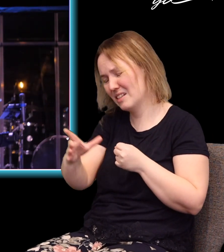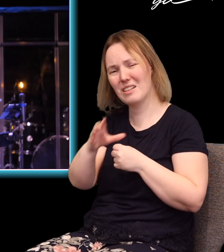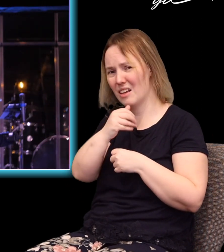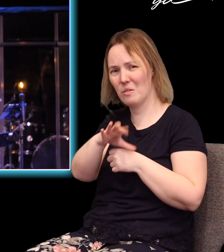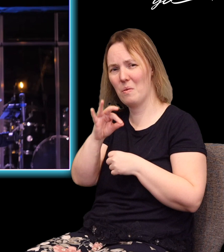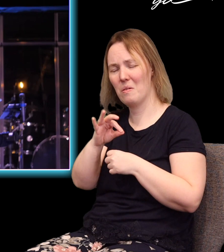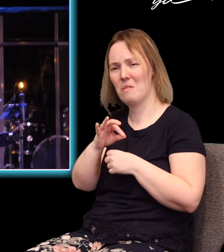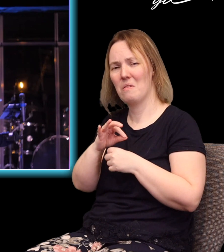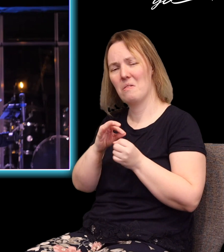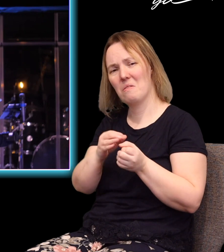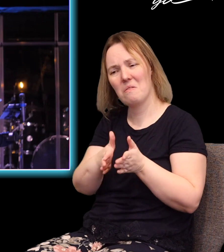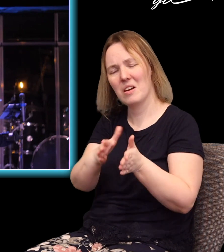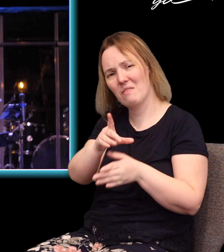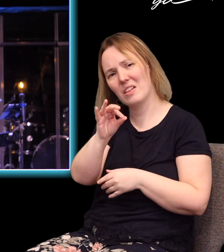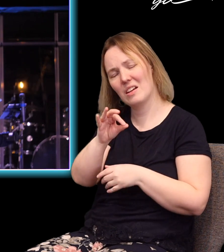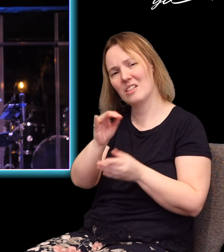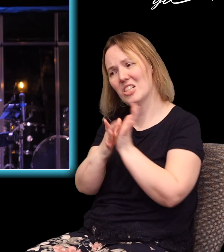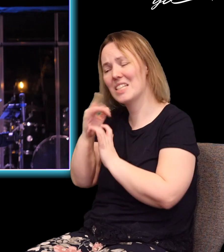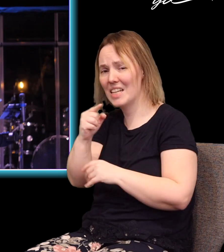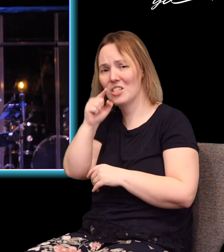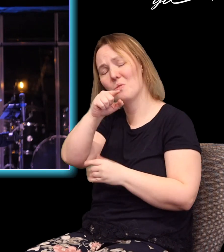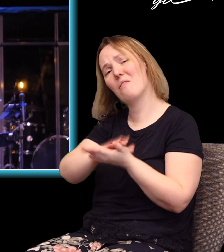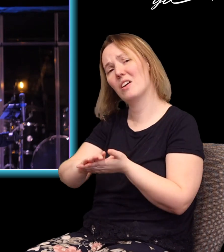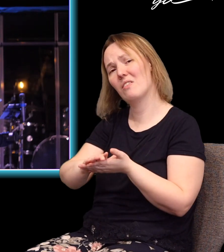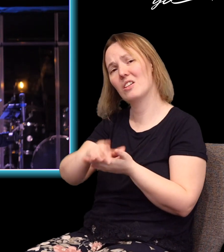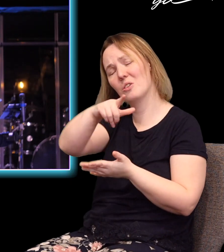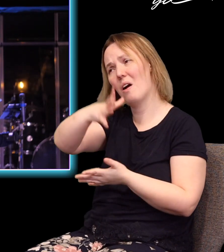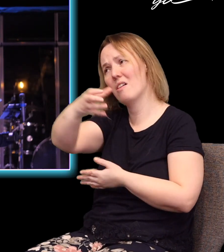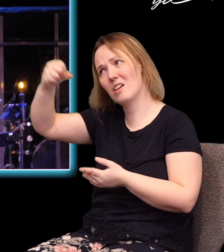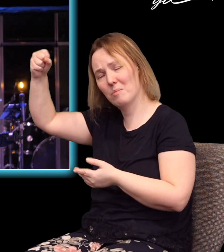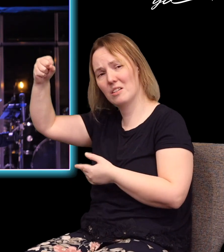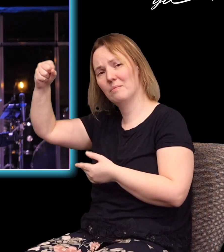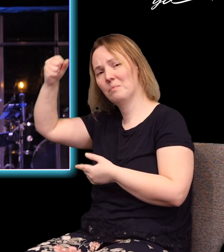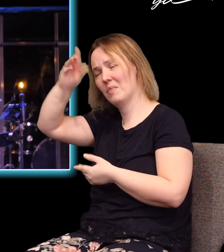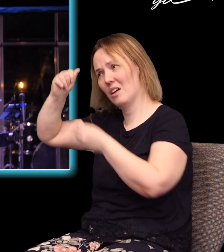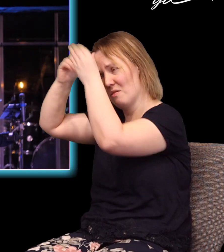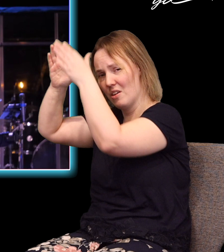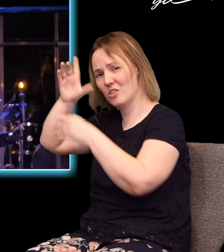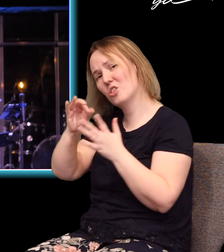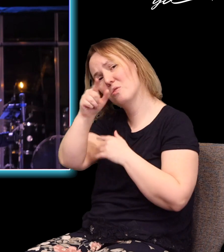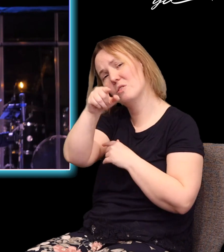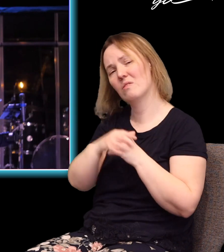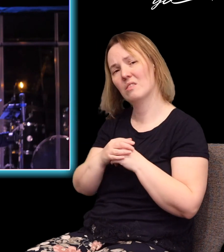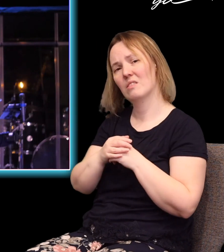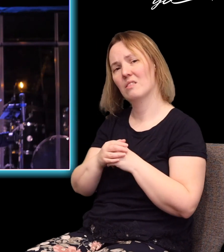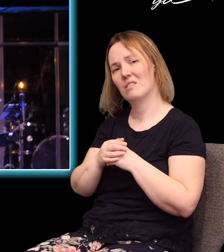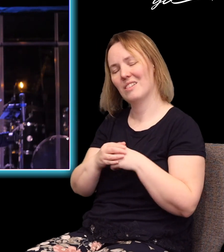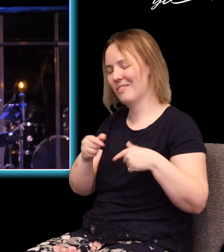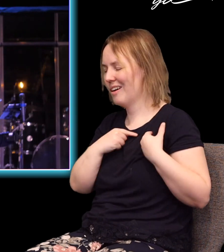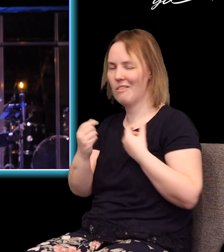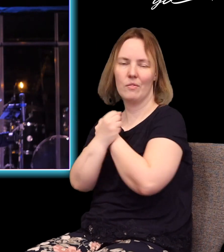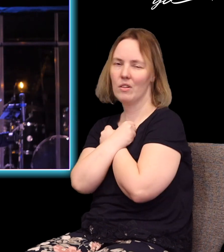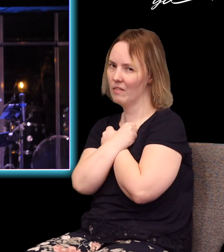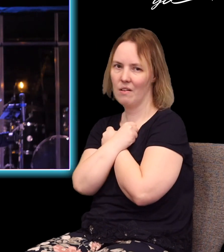Jesus. Jesus says you are forgiven. You are adopted. God the Father chose you out of a